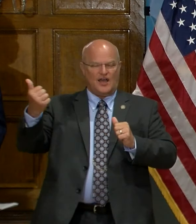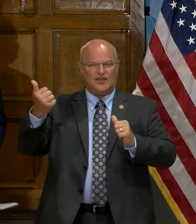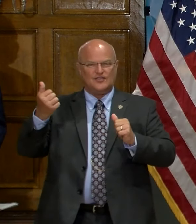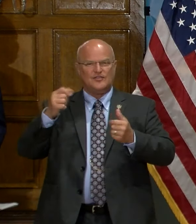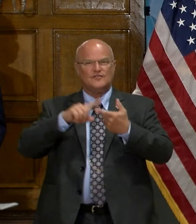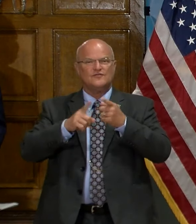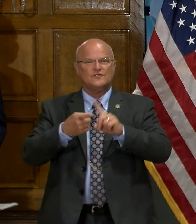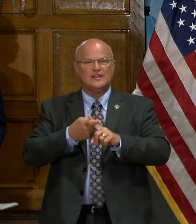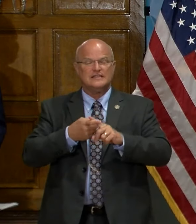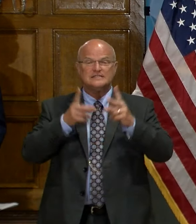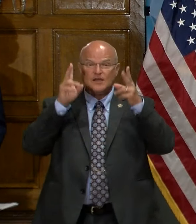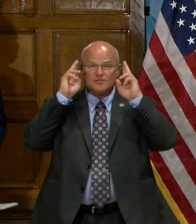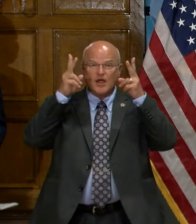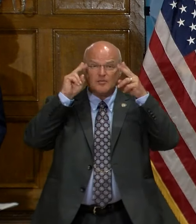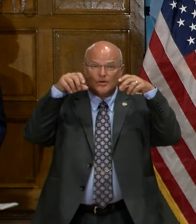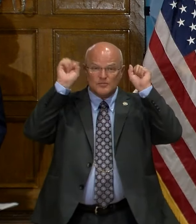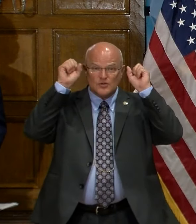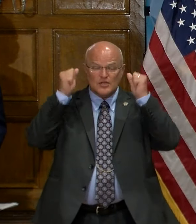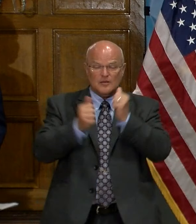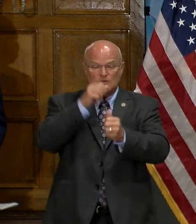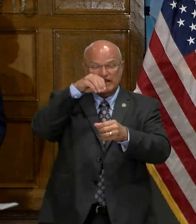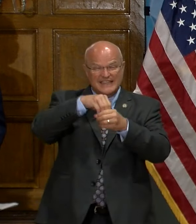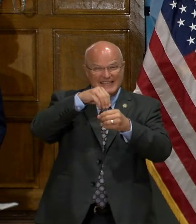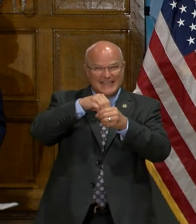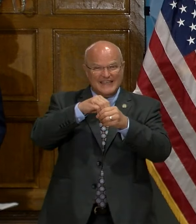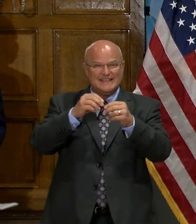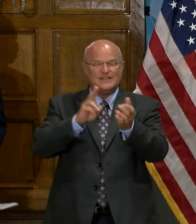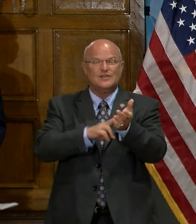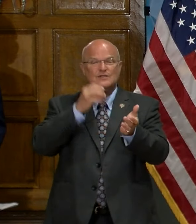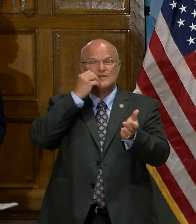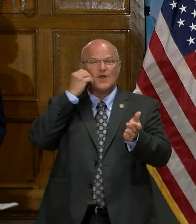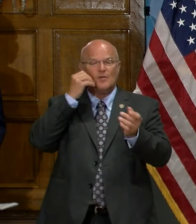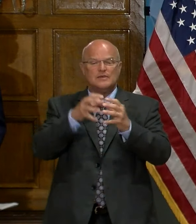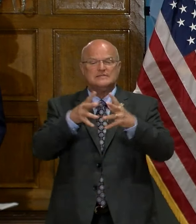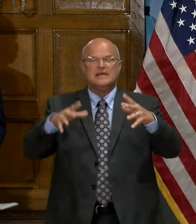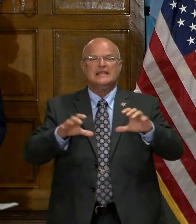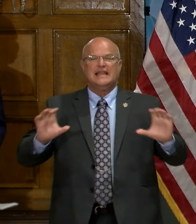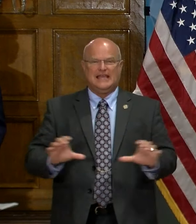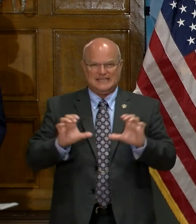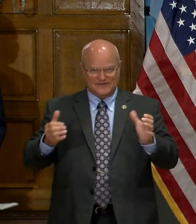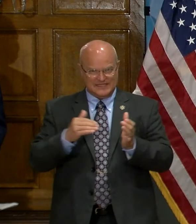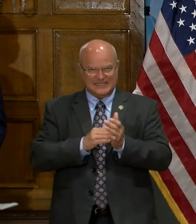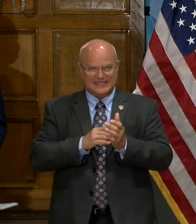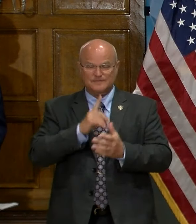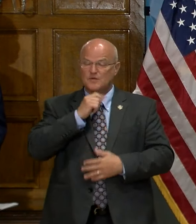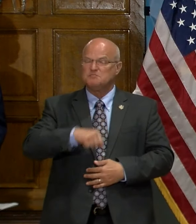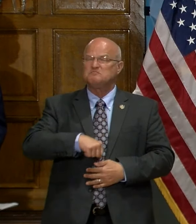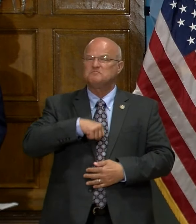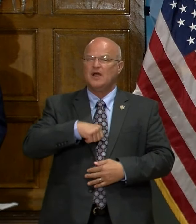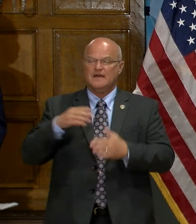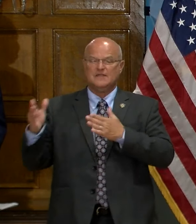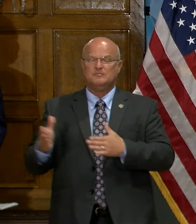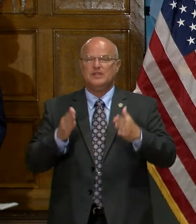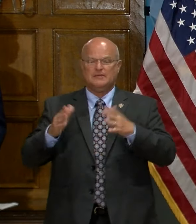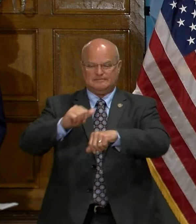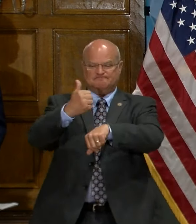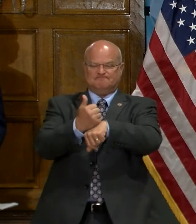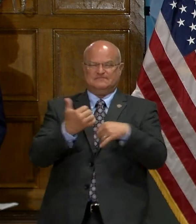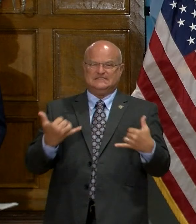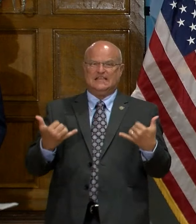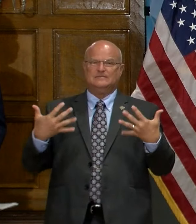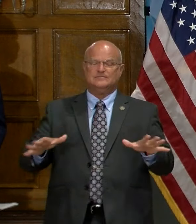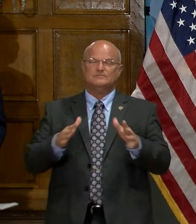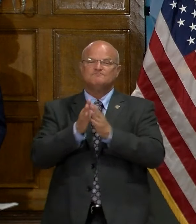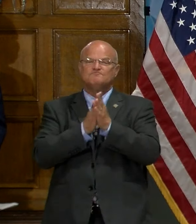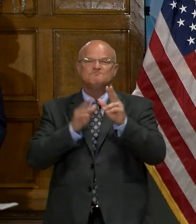friends, barber and beauty shops reopening within the facilities, and expanded activities. I'm really proud of the plan that we've put together,